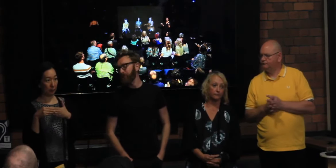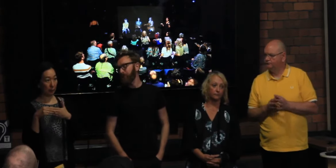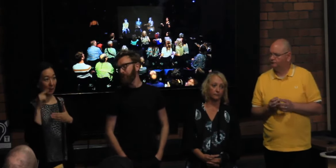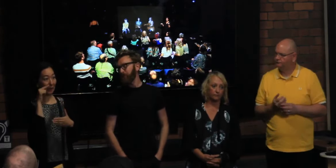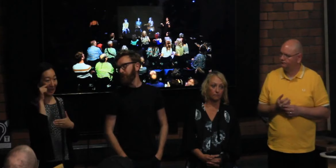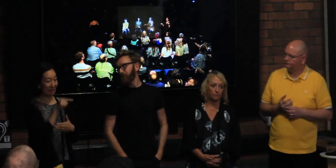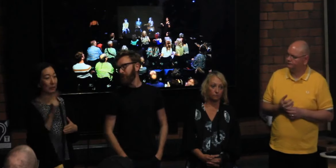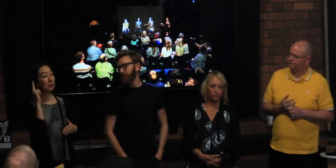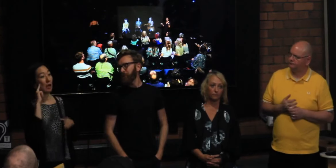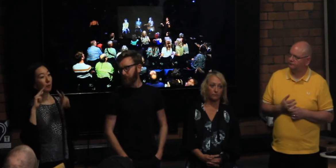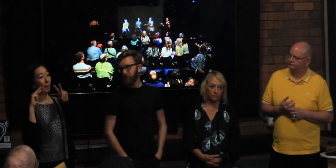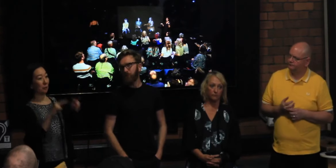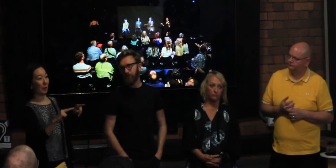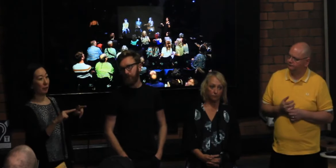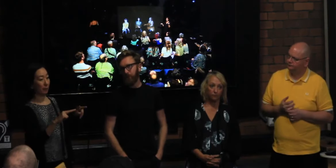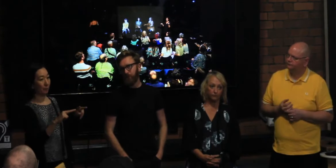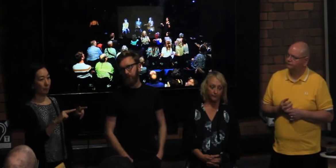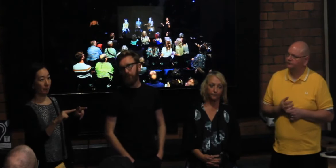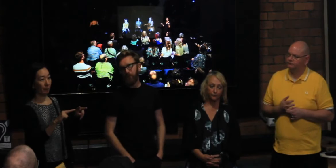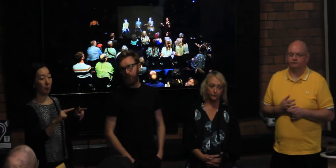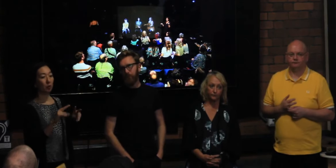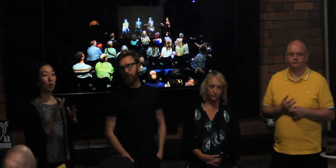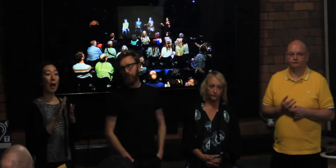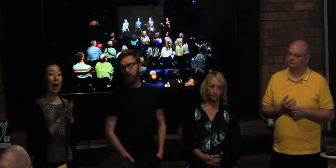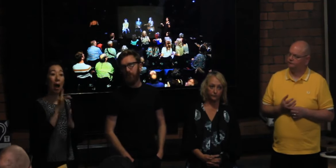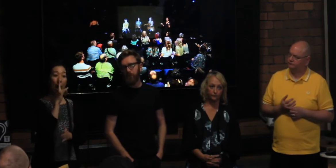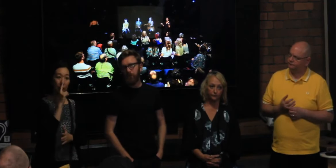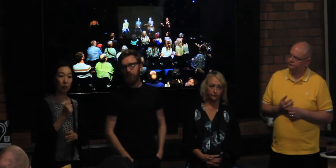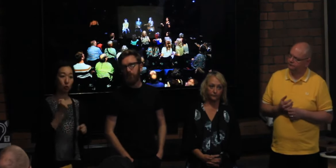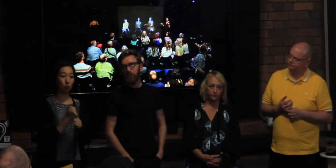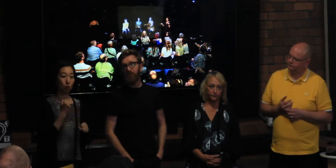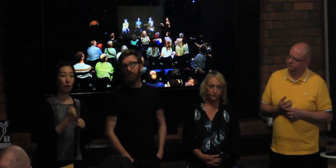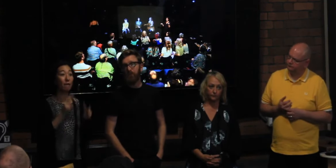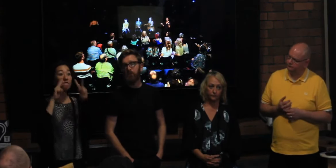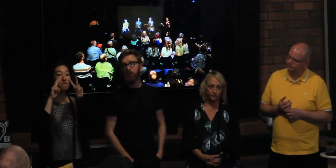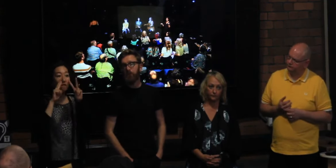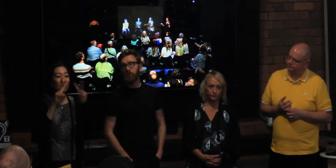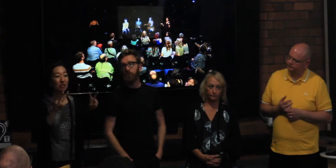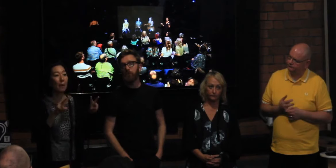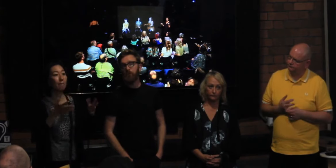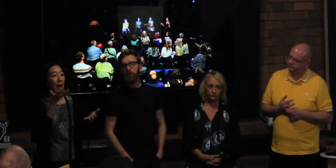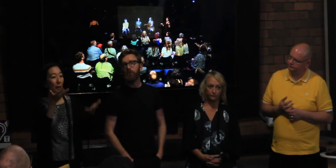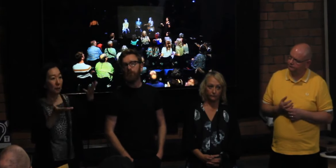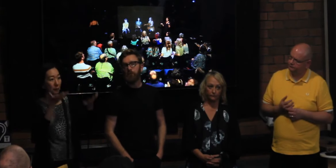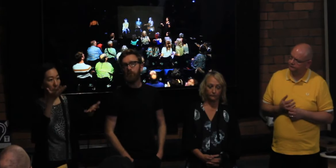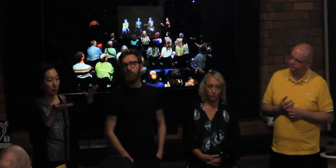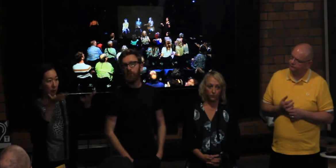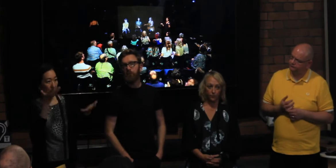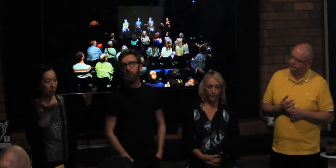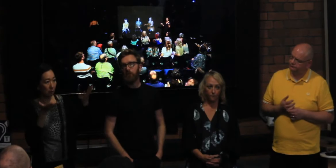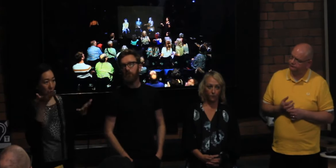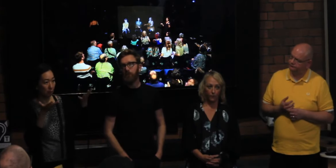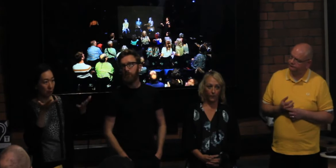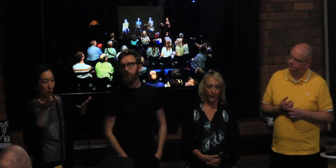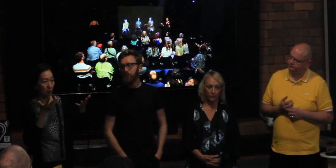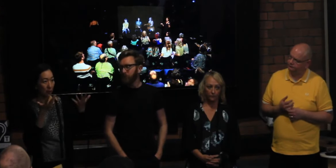me has been that this is a deaf-led project, and it is seen and experienced through a deaf perspective. And so in terms